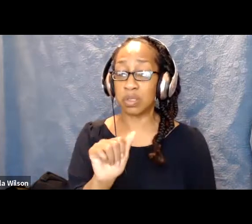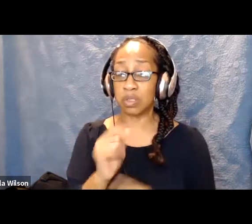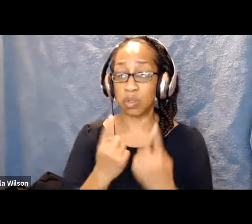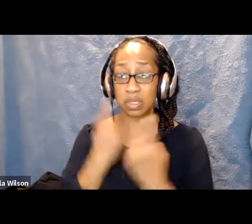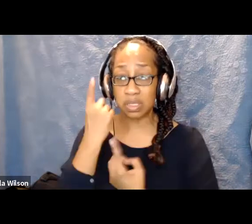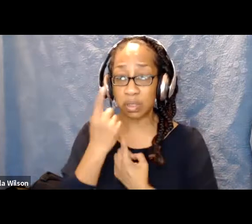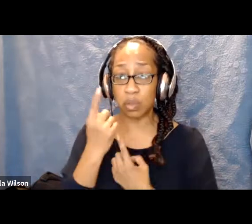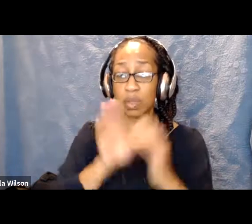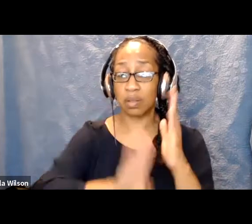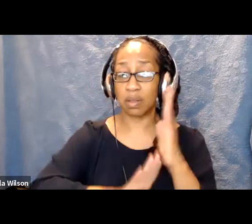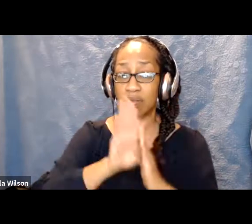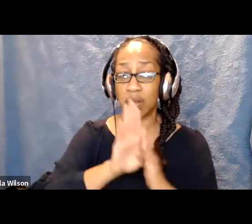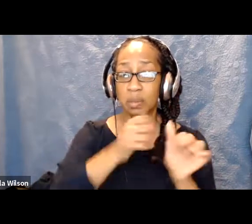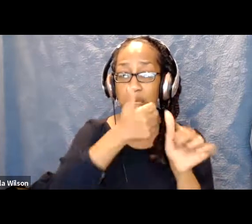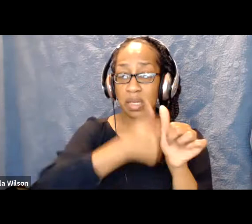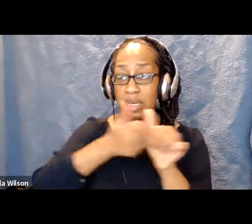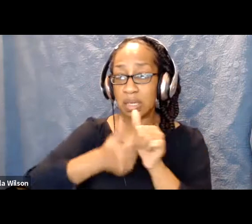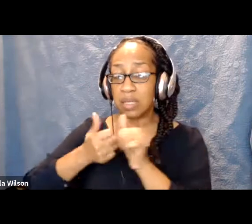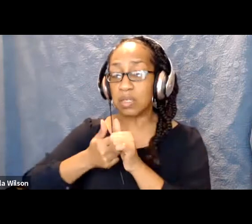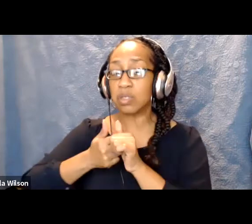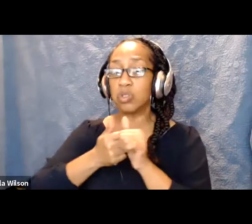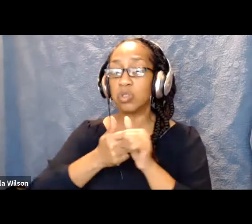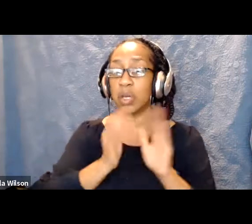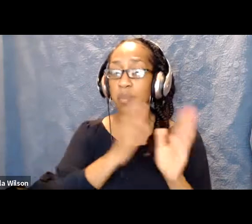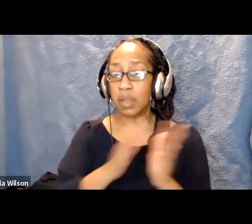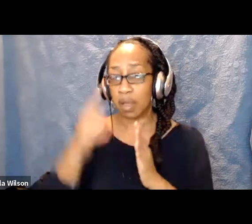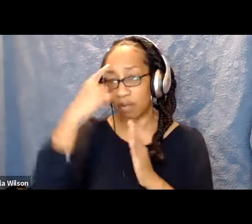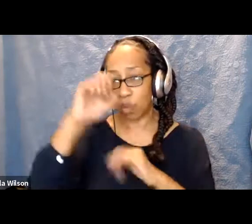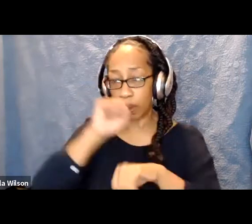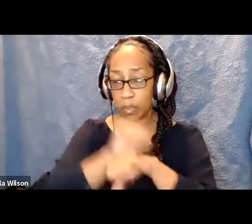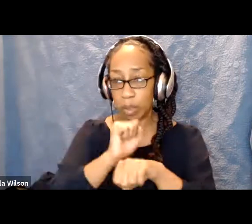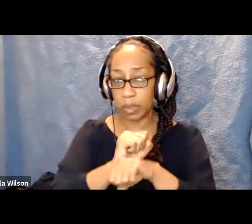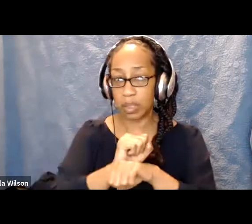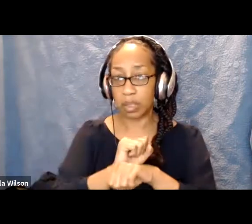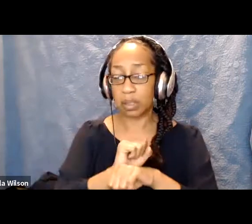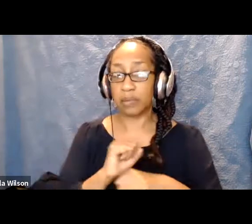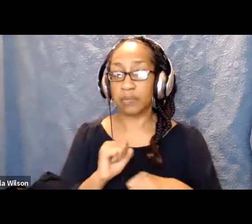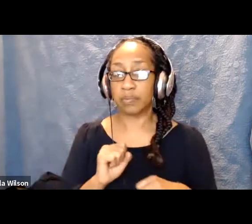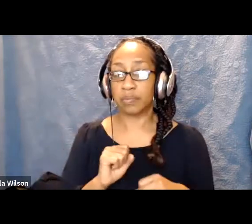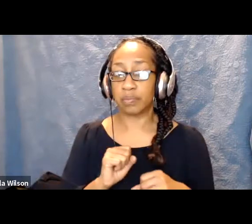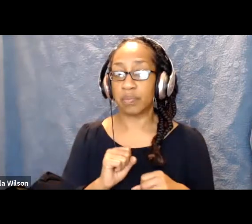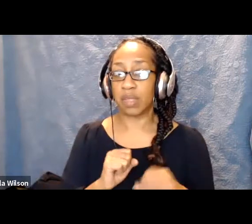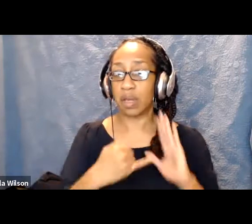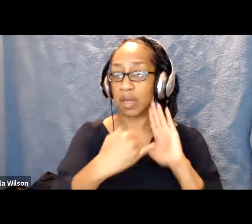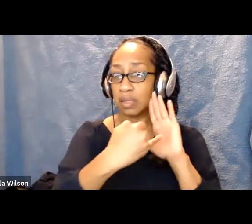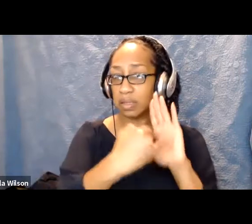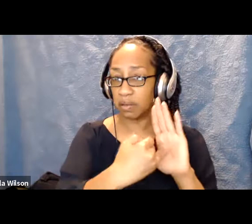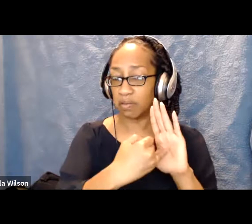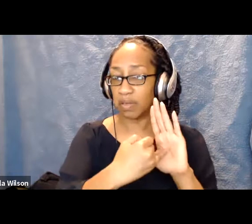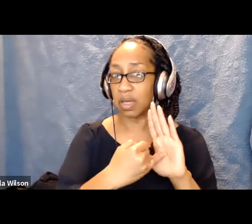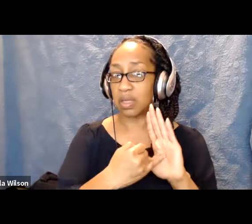developing each individualized plan for employment. That identifies not only the